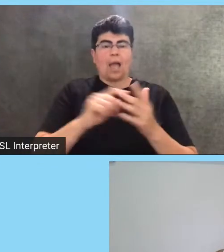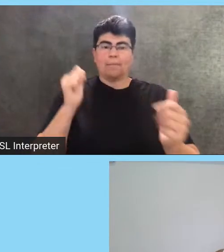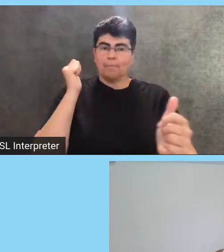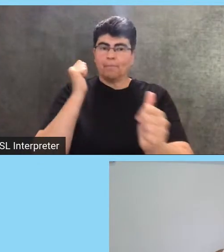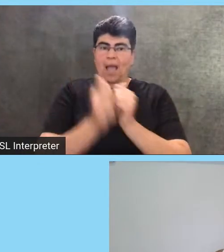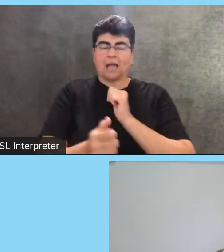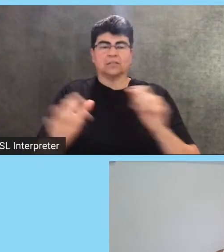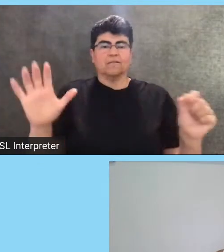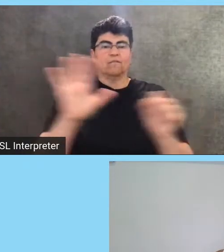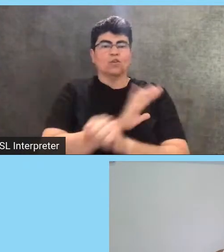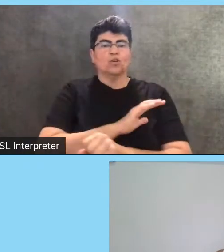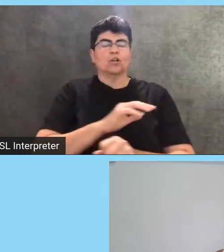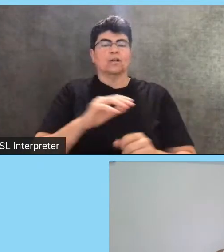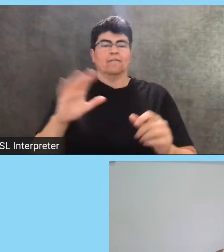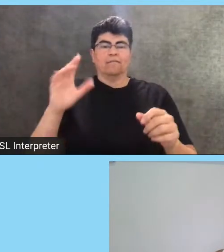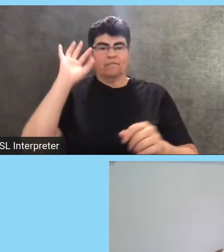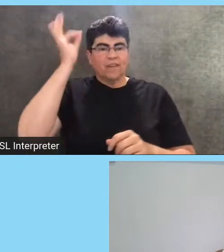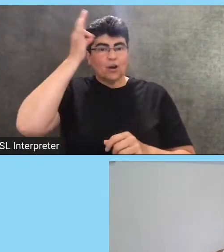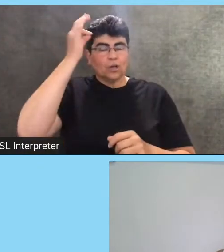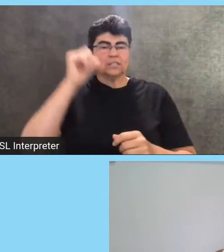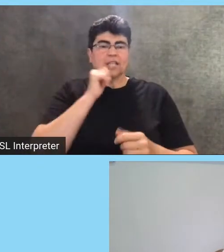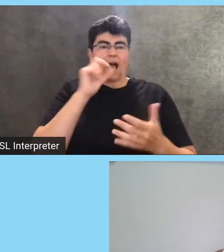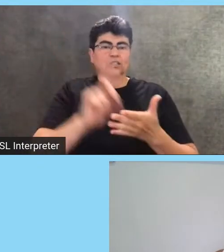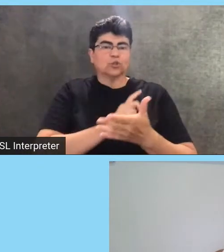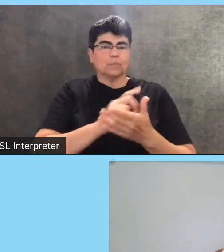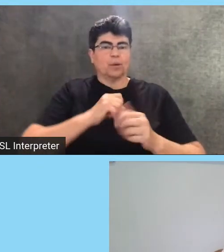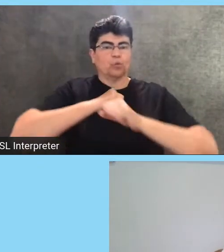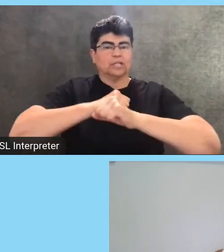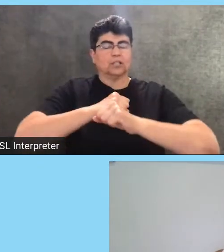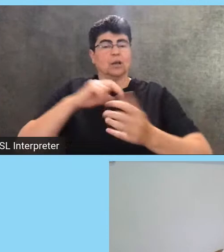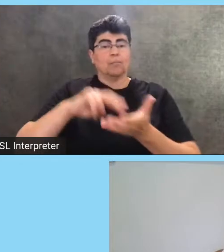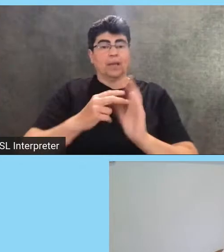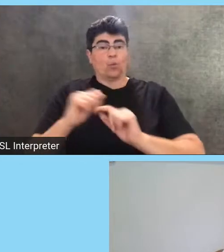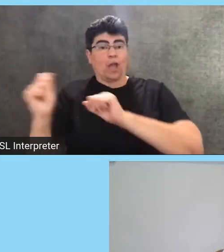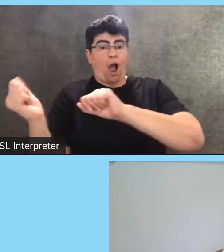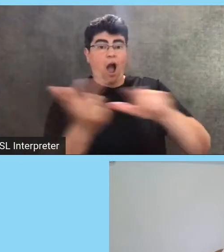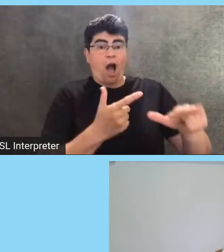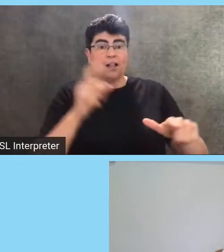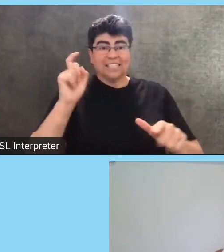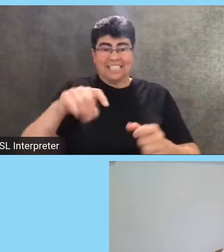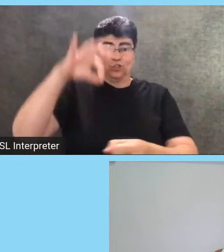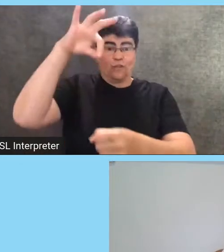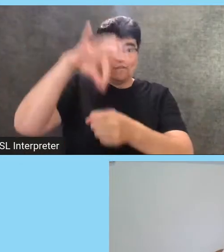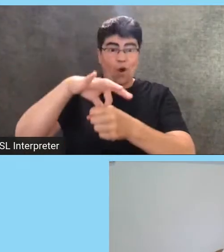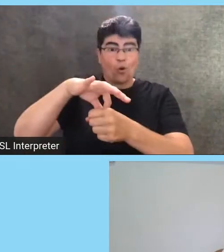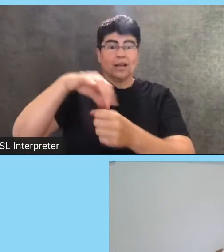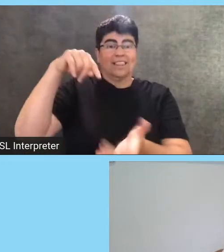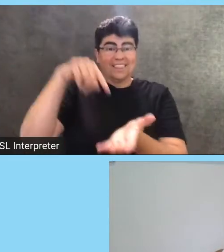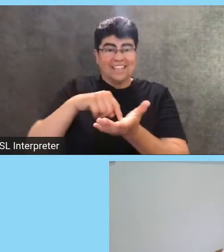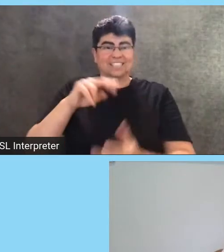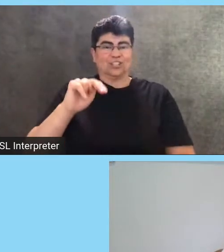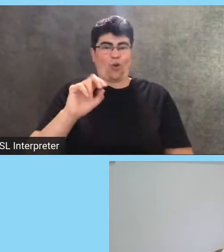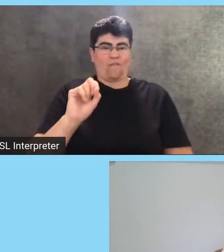federal non-discrimination protections, which means we all need to vote this November. Thanks.